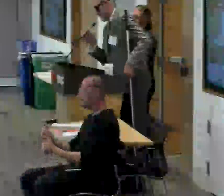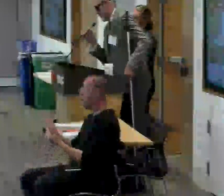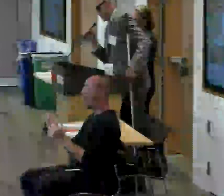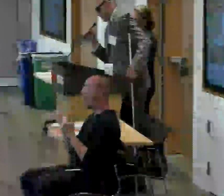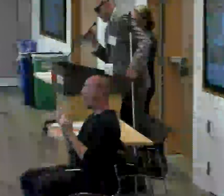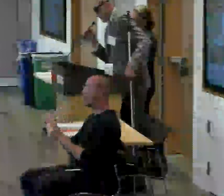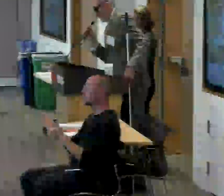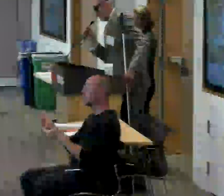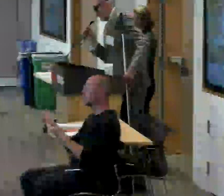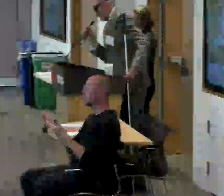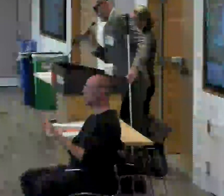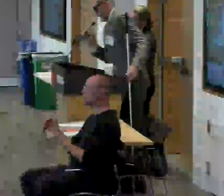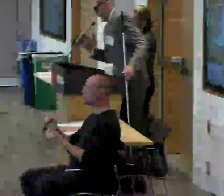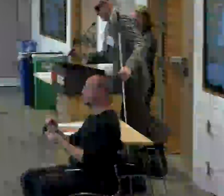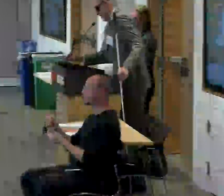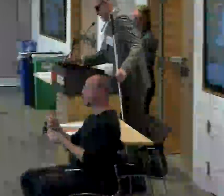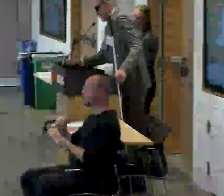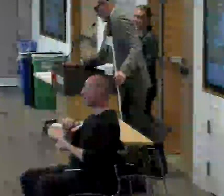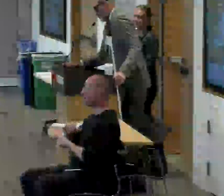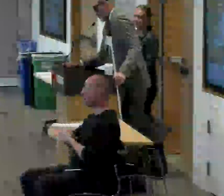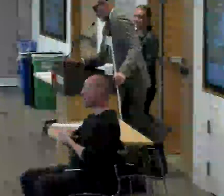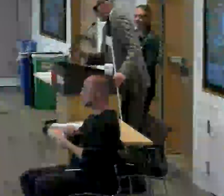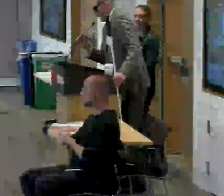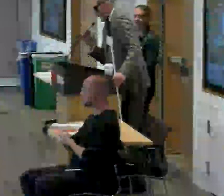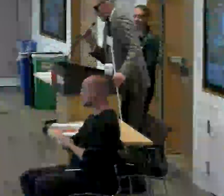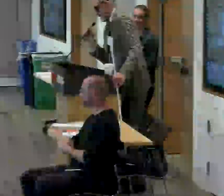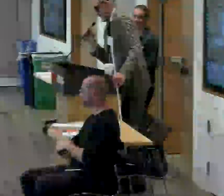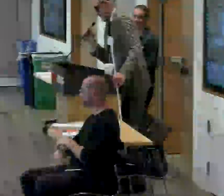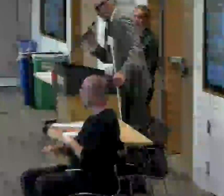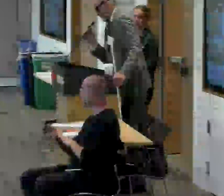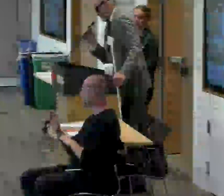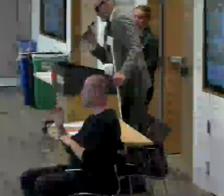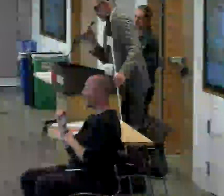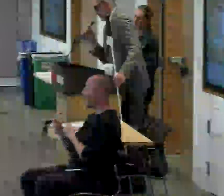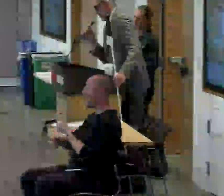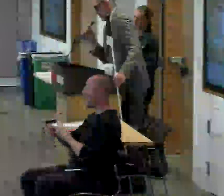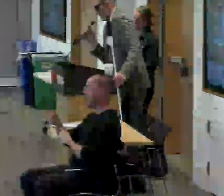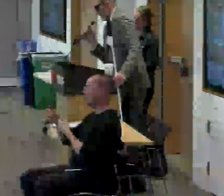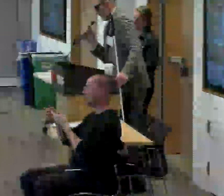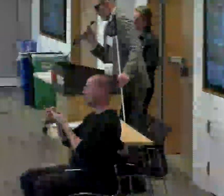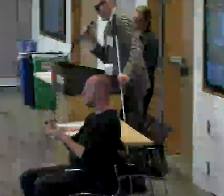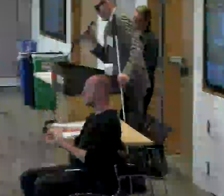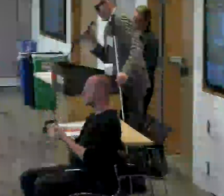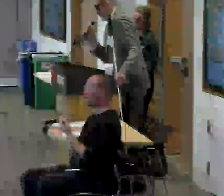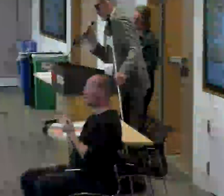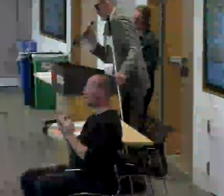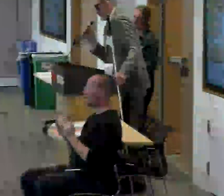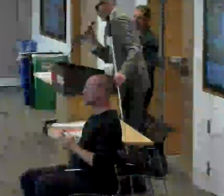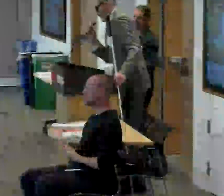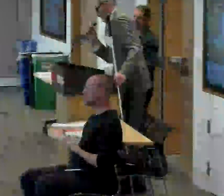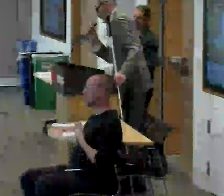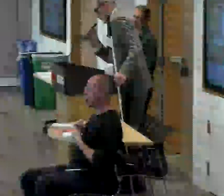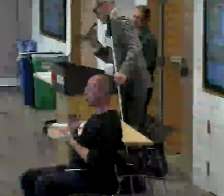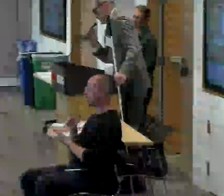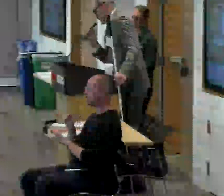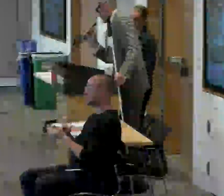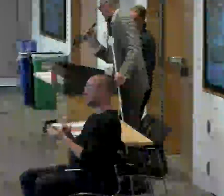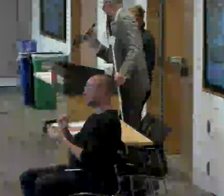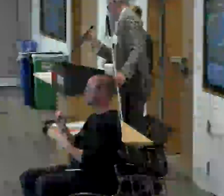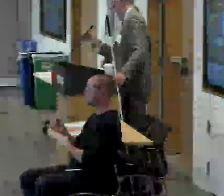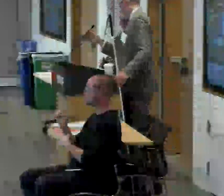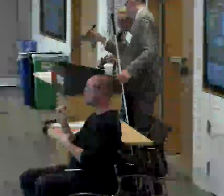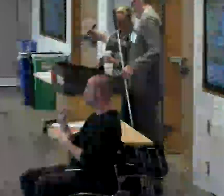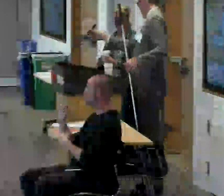one of our other partners here, the Executive Director of the Independent Living Resource Center in San Francisco, Jesse